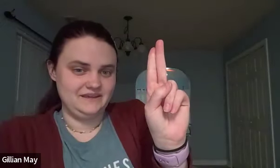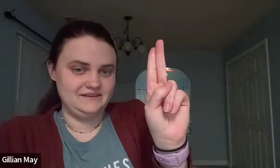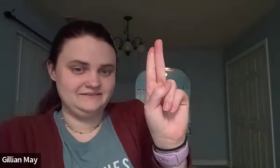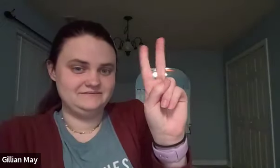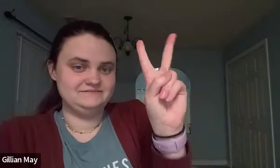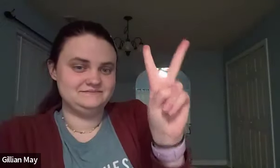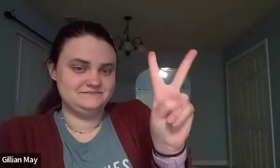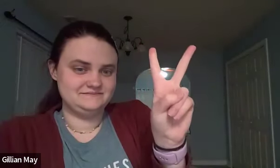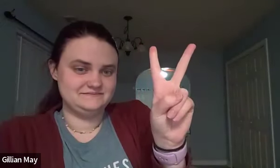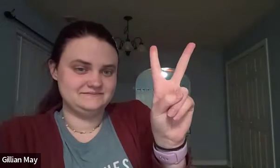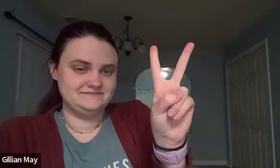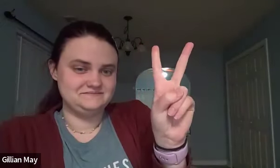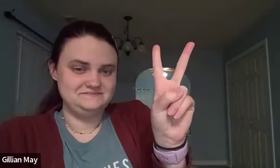V,